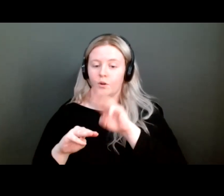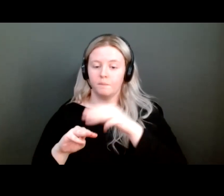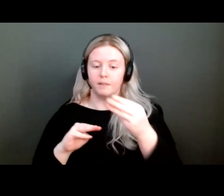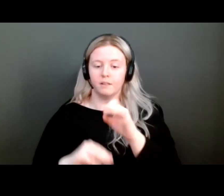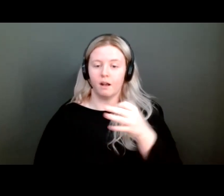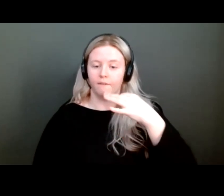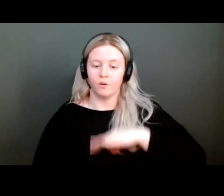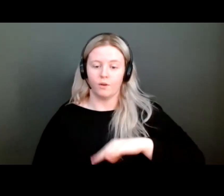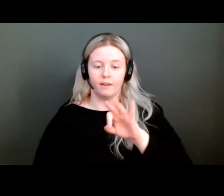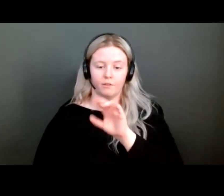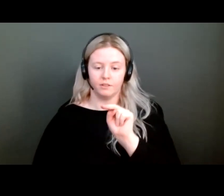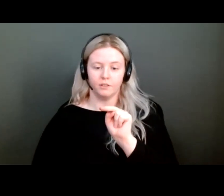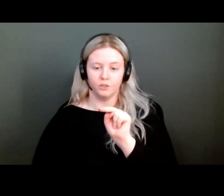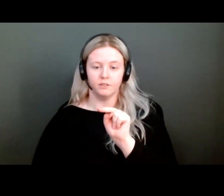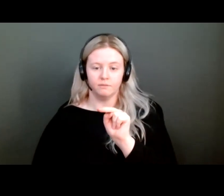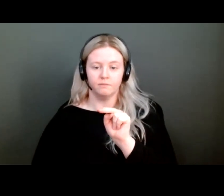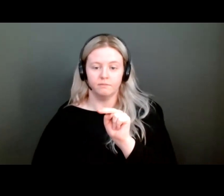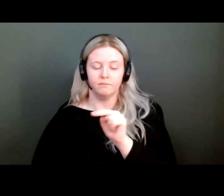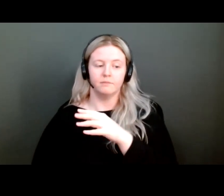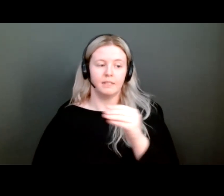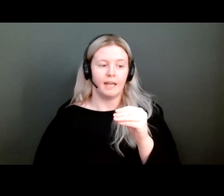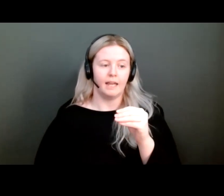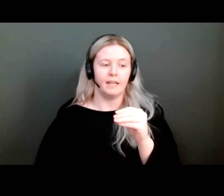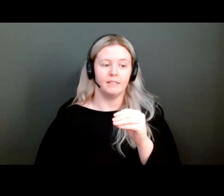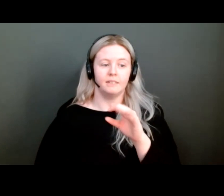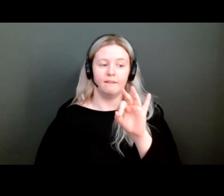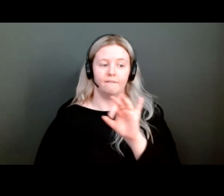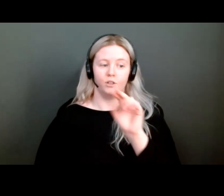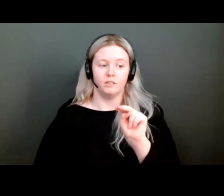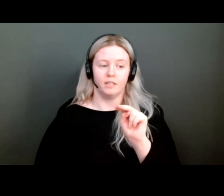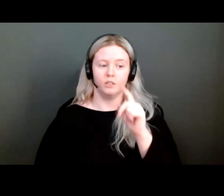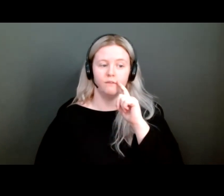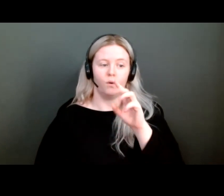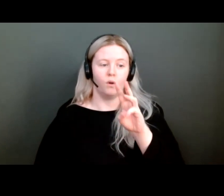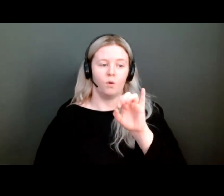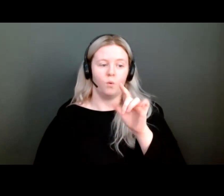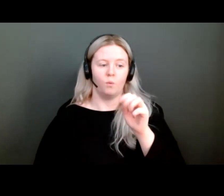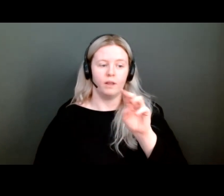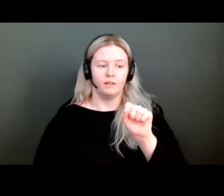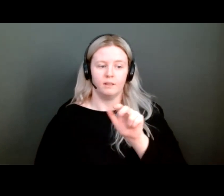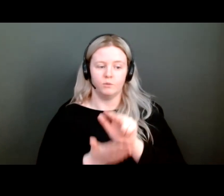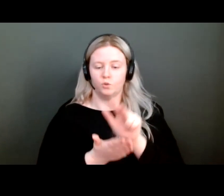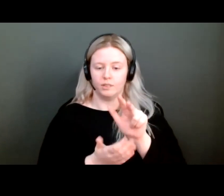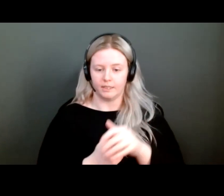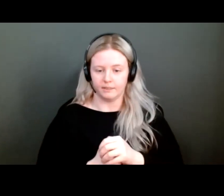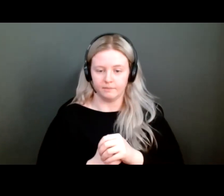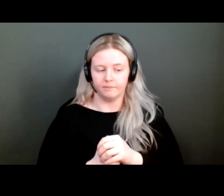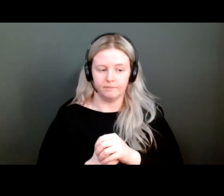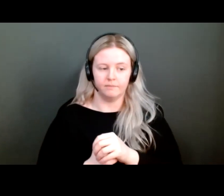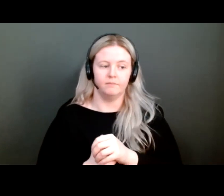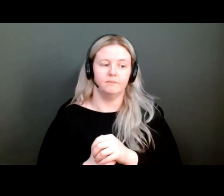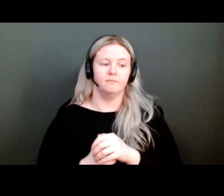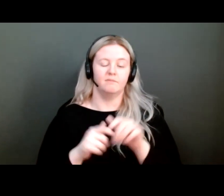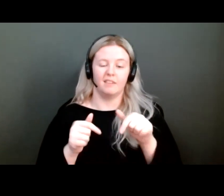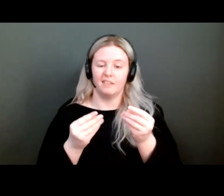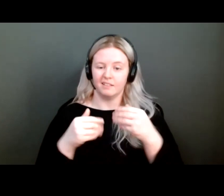First Nation and those of the First Nations of the Williams Treaty. A traditional meeting and